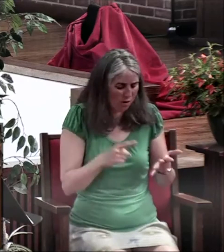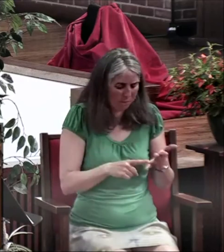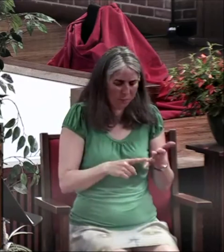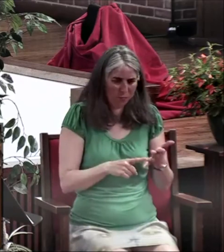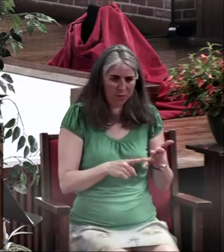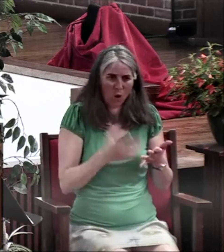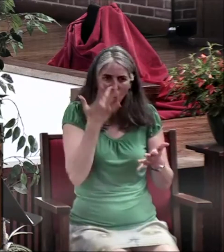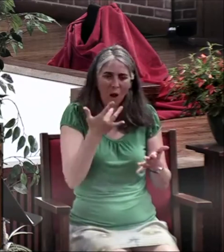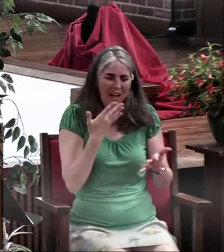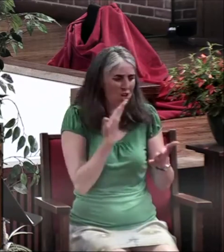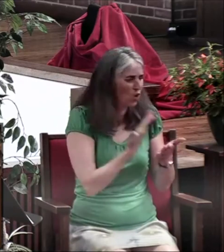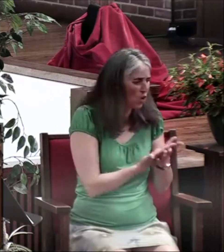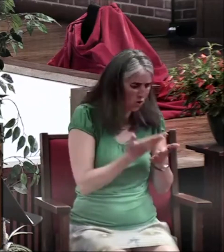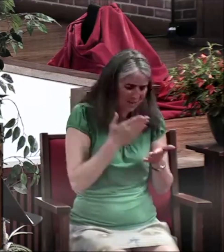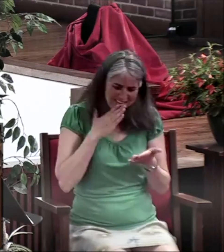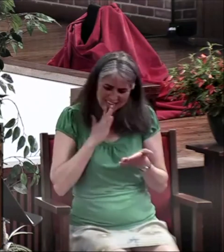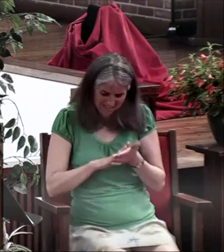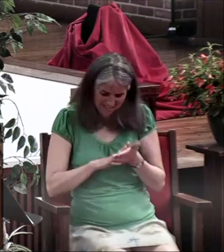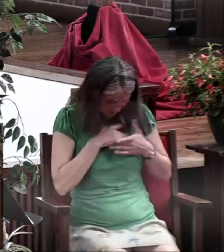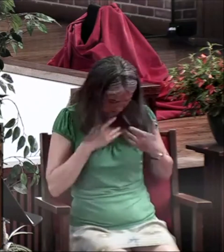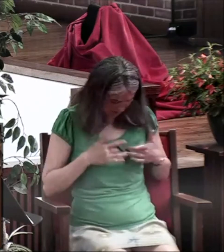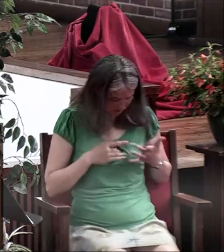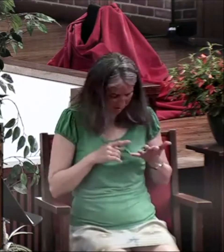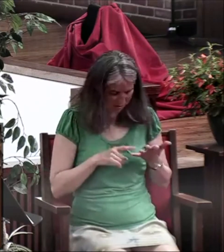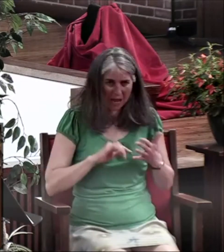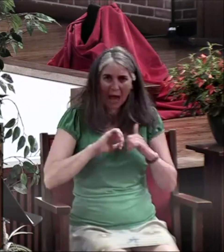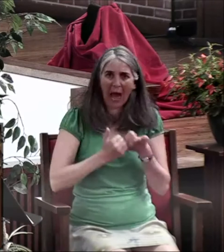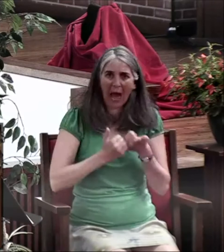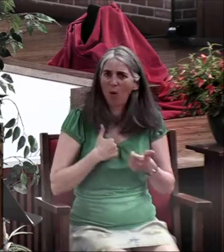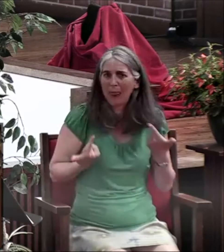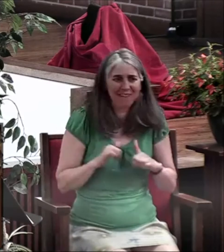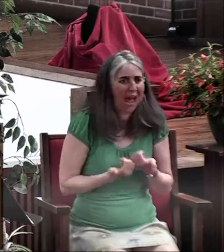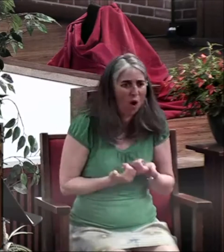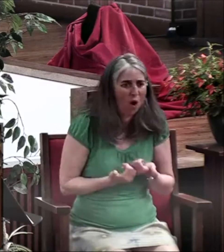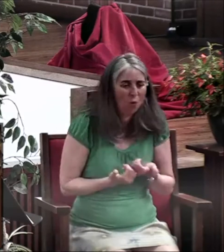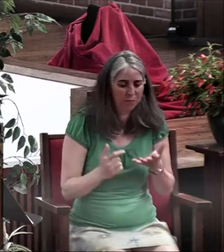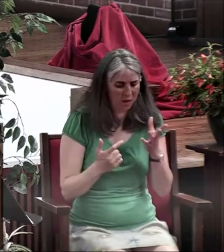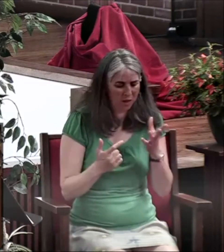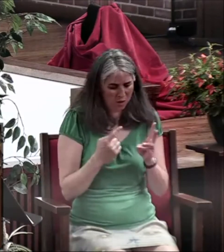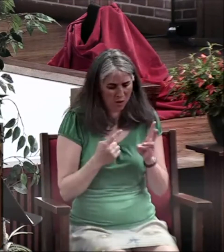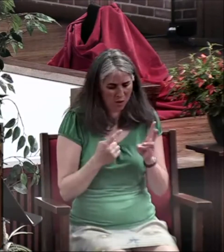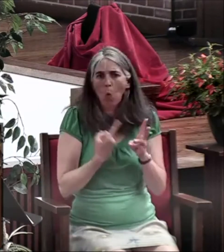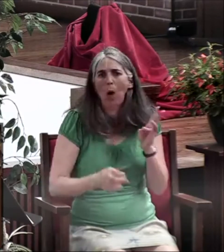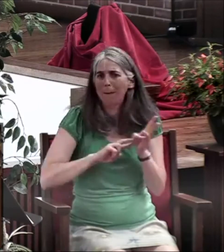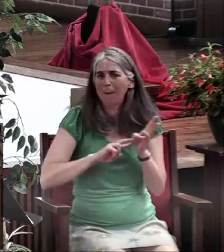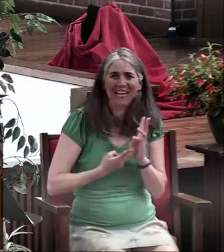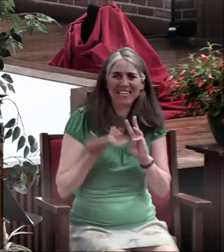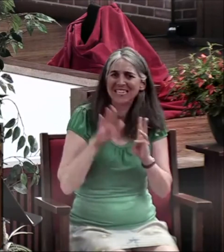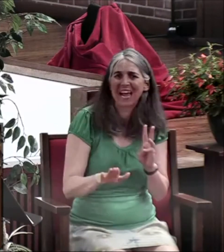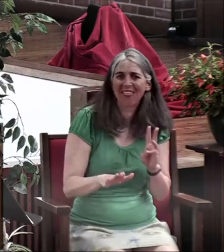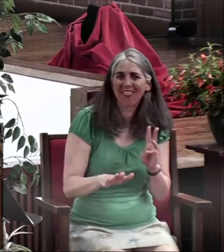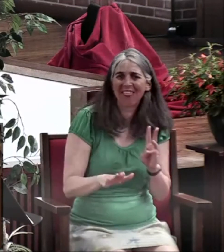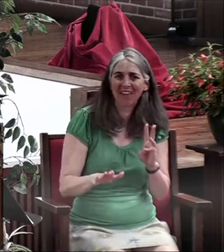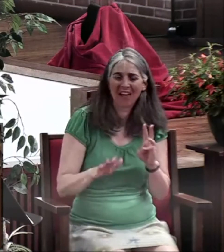there a division of good and evil in my heart? How must I live? And what is death? How can I save